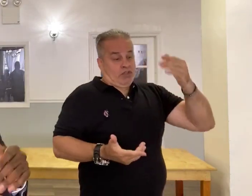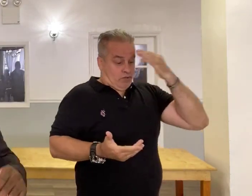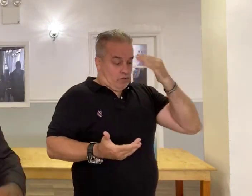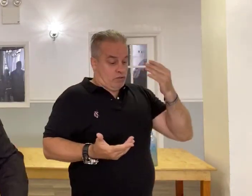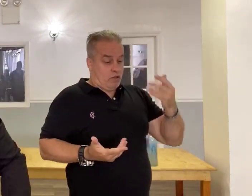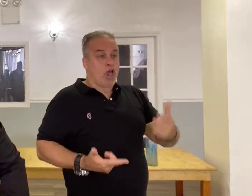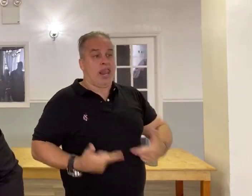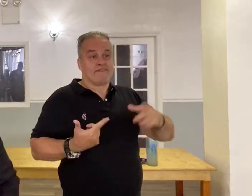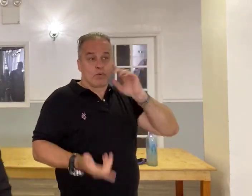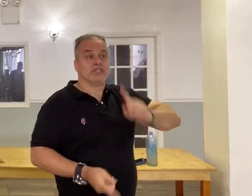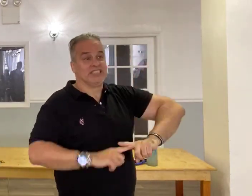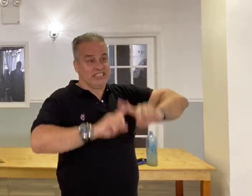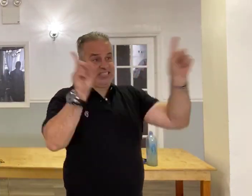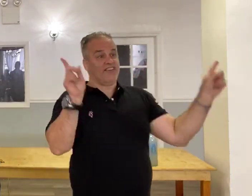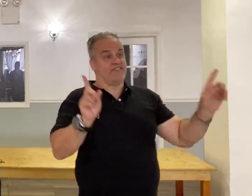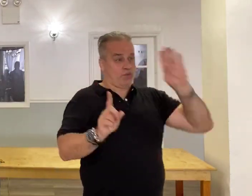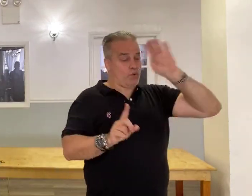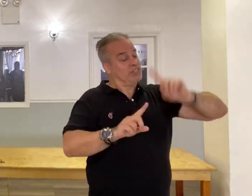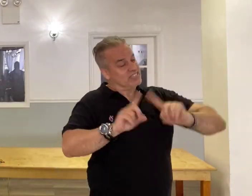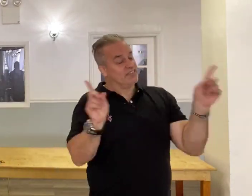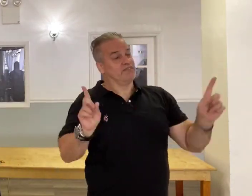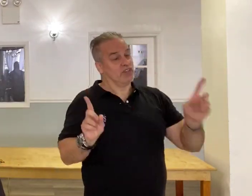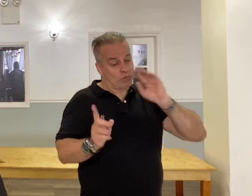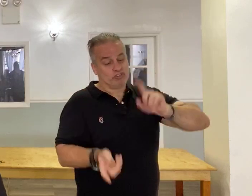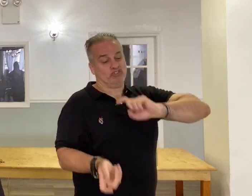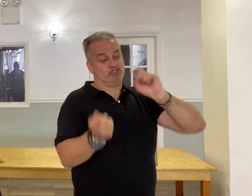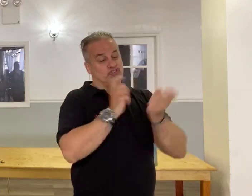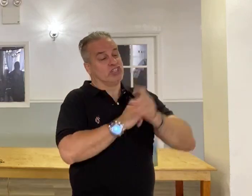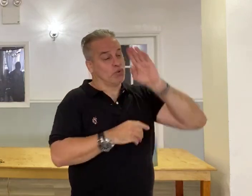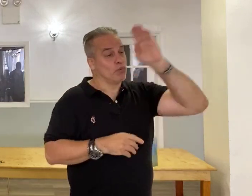were doing everything from just a peg